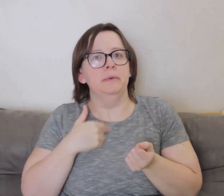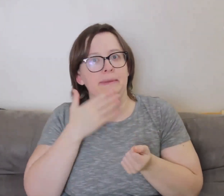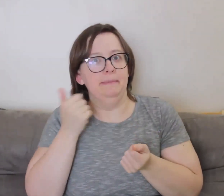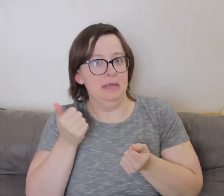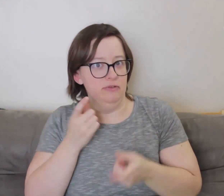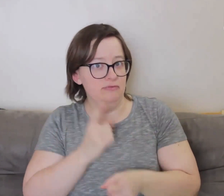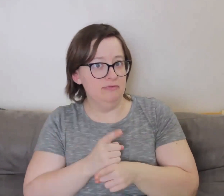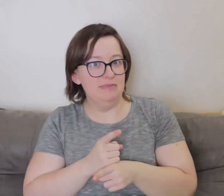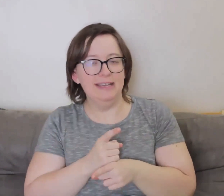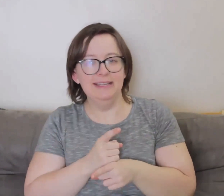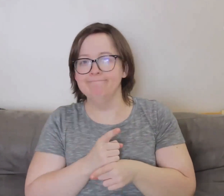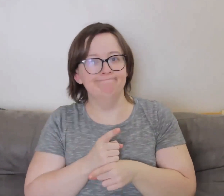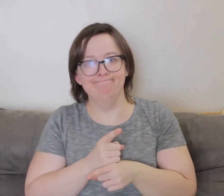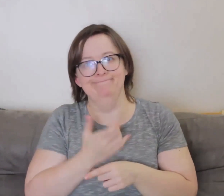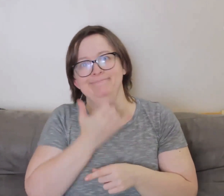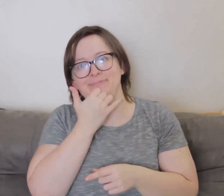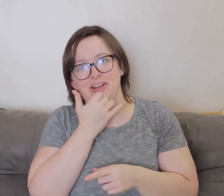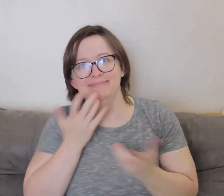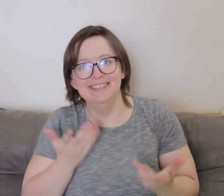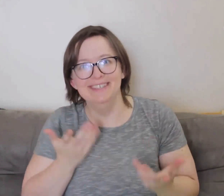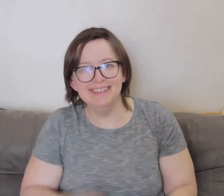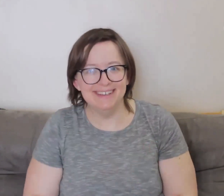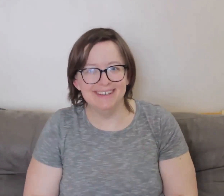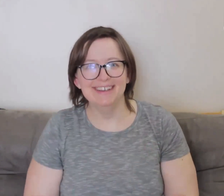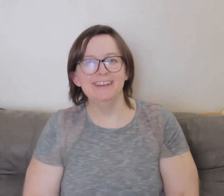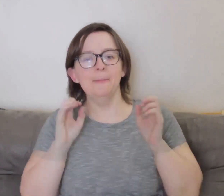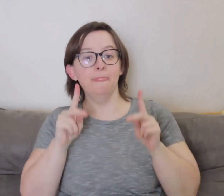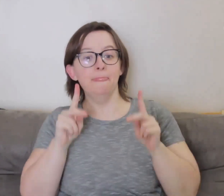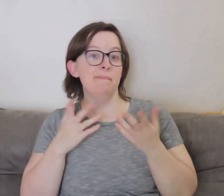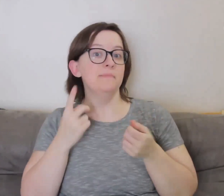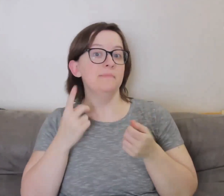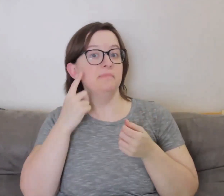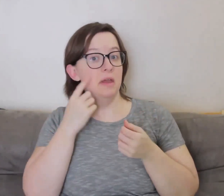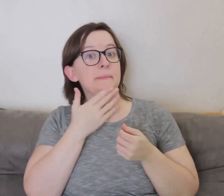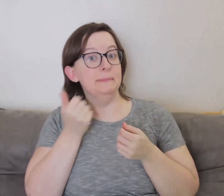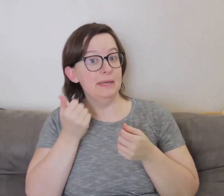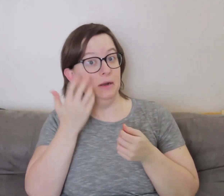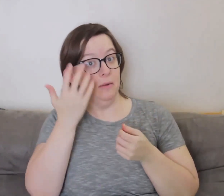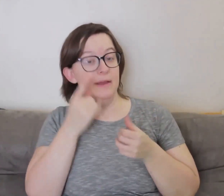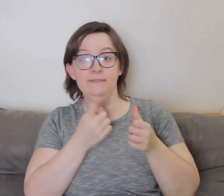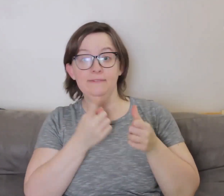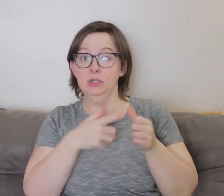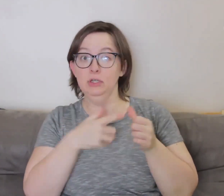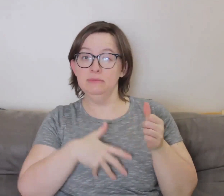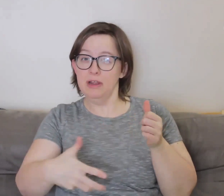the first kid, the second one will be better, right? Well, I was wrong.